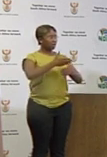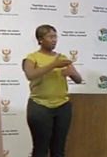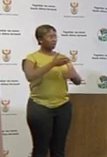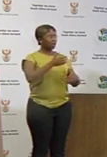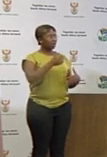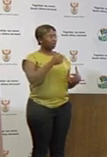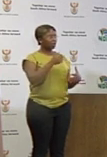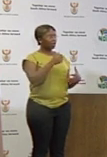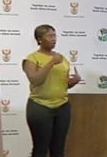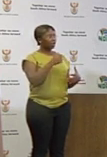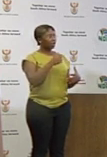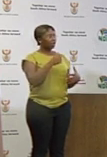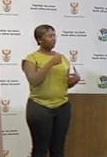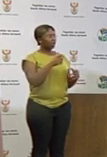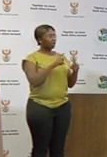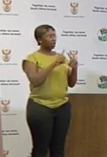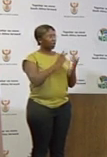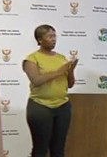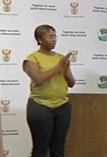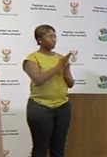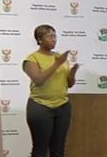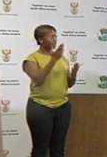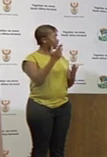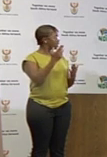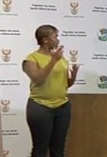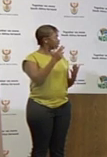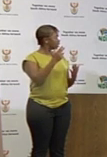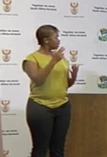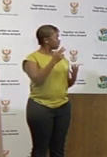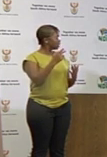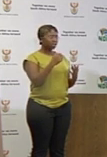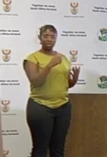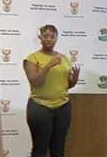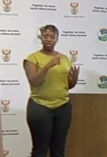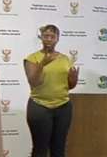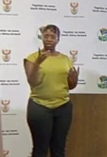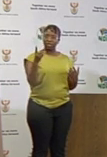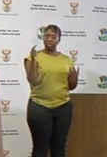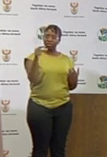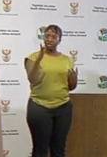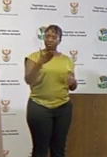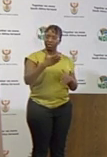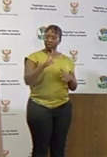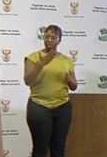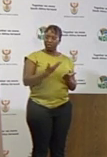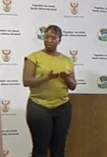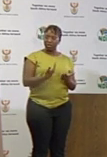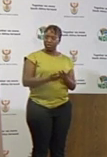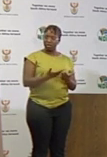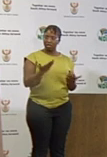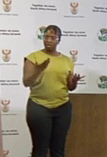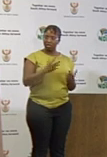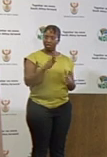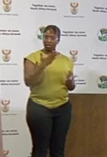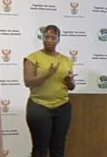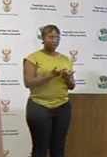Okay. But Minister, on can you try that number, DG? Because if it is not available, then that number is not